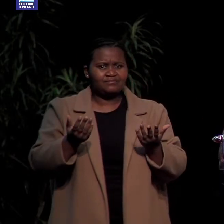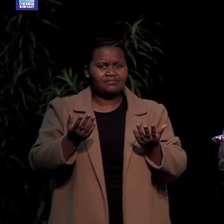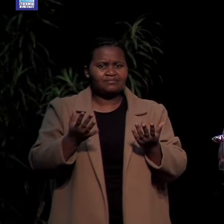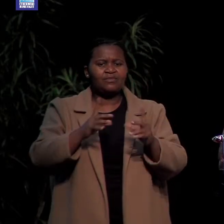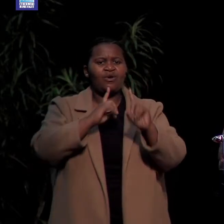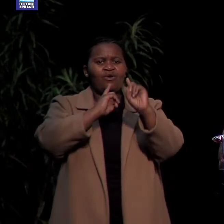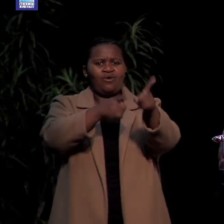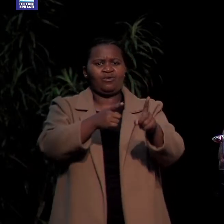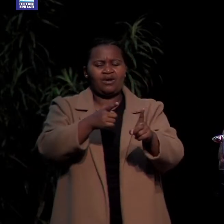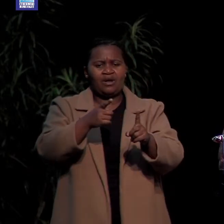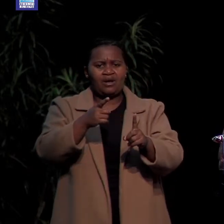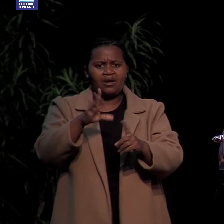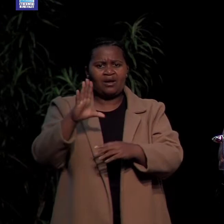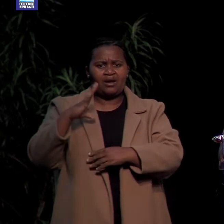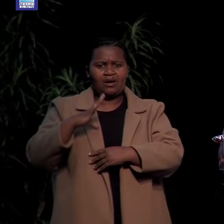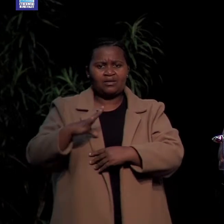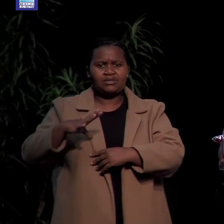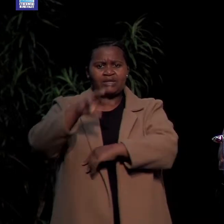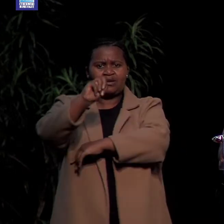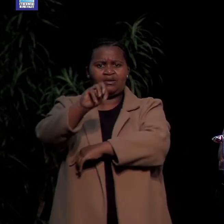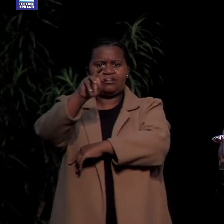Order. Councillor Mwango, what do you want to say?